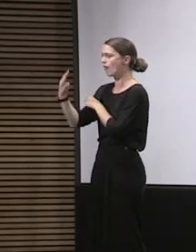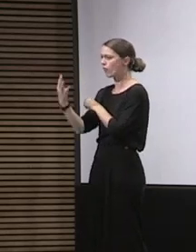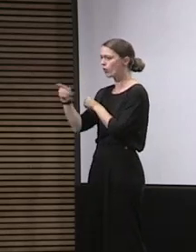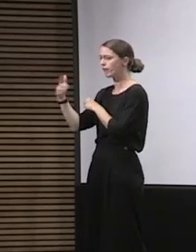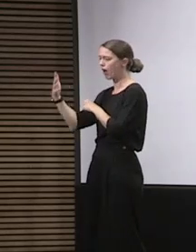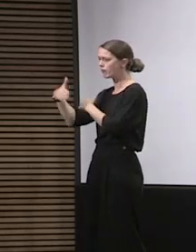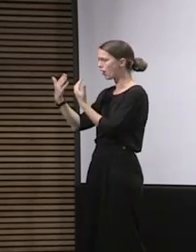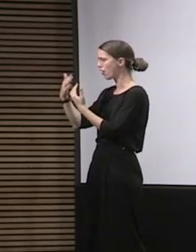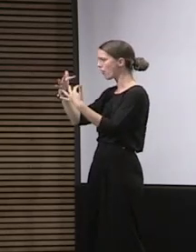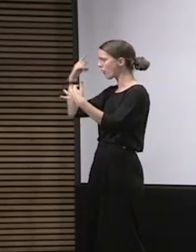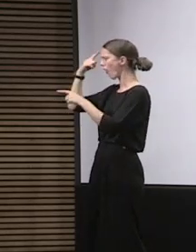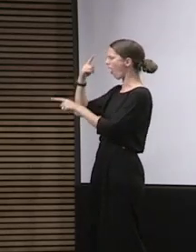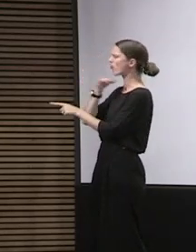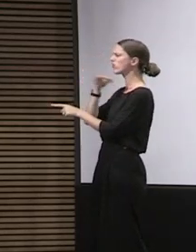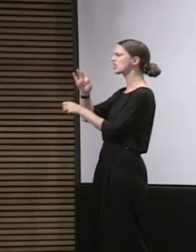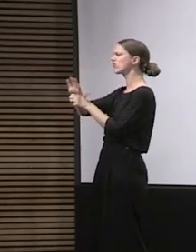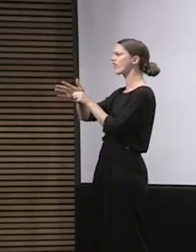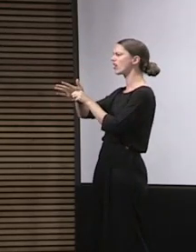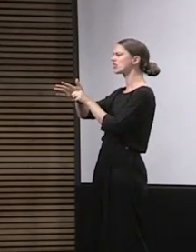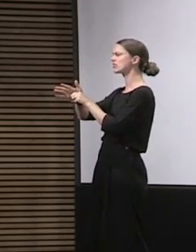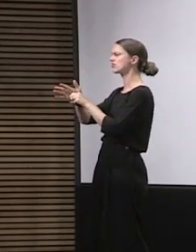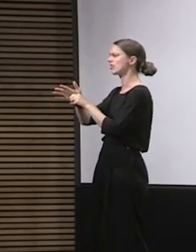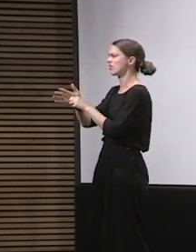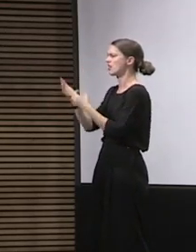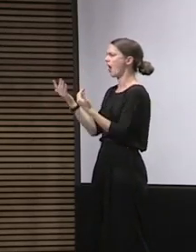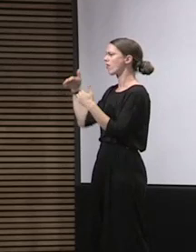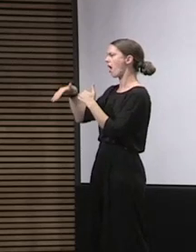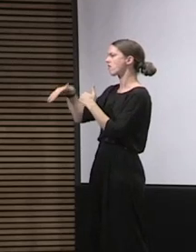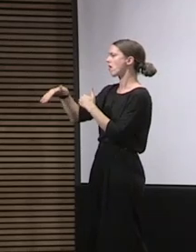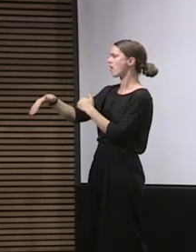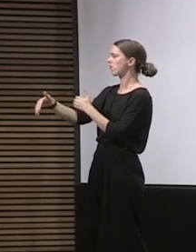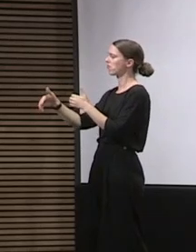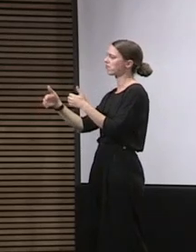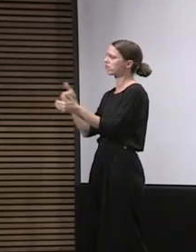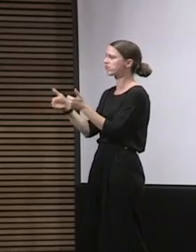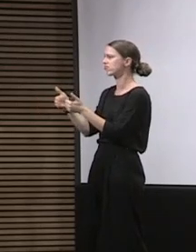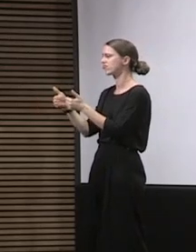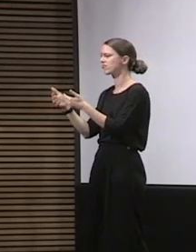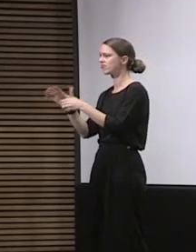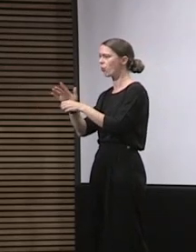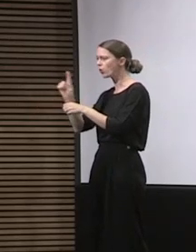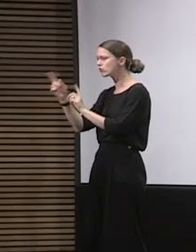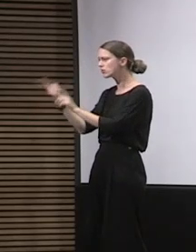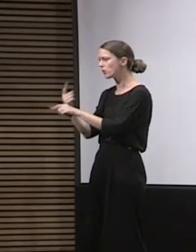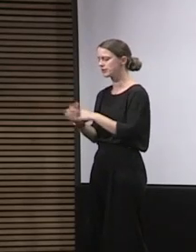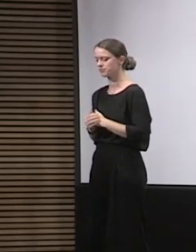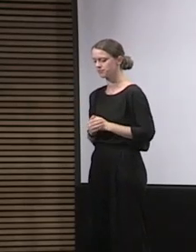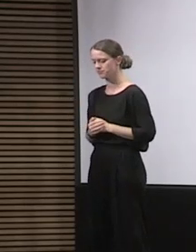might read that as the risk of COVID-19 within New Zealand is decreasing as well. And what would be your response